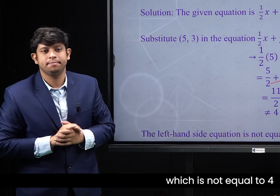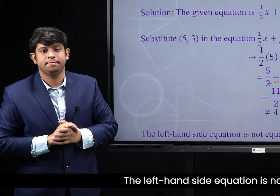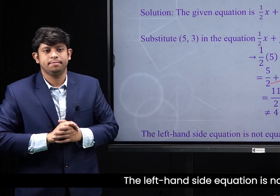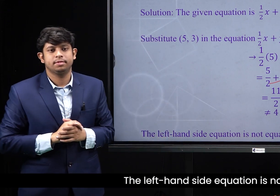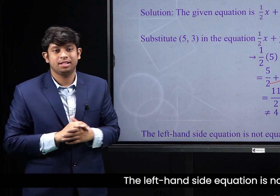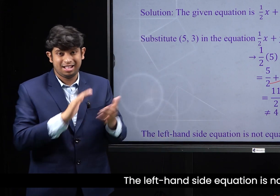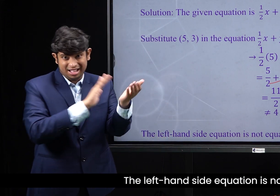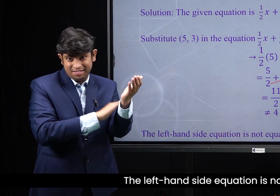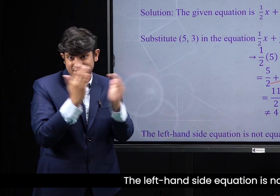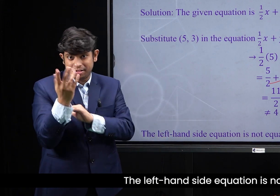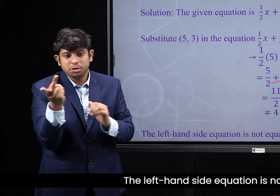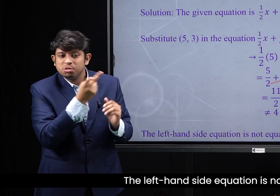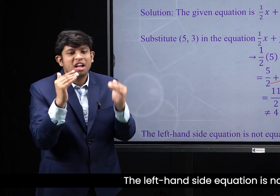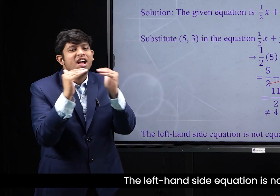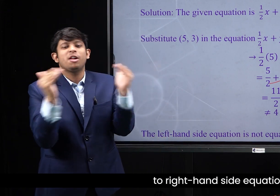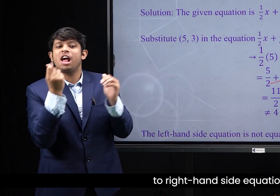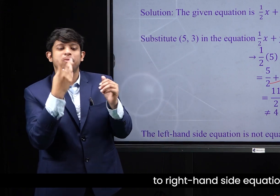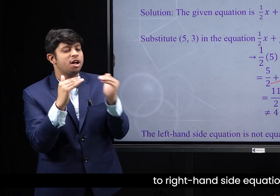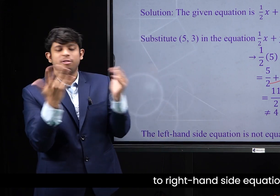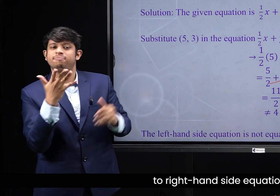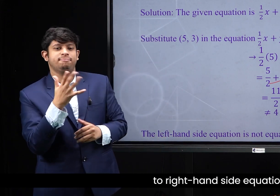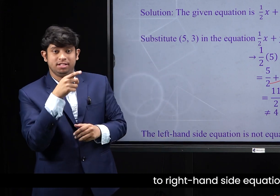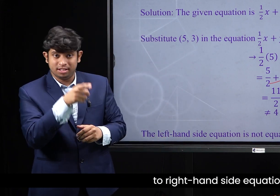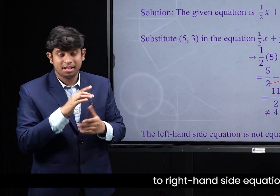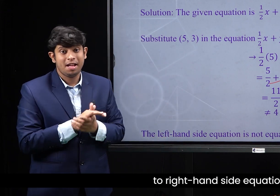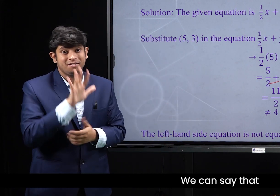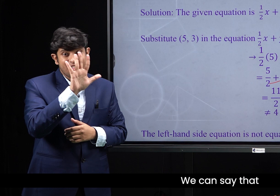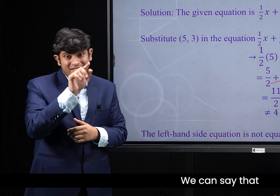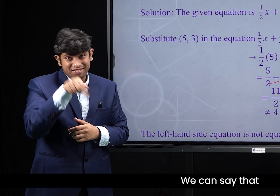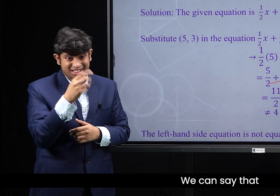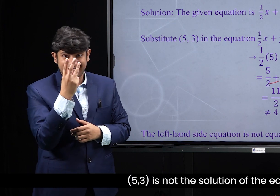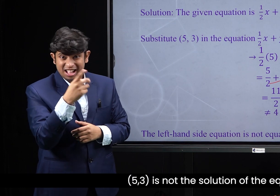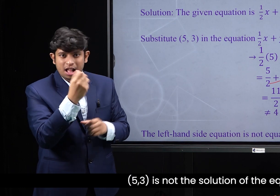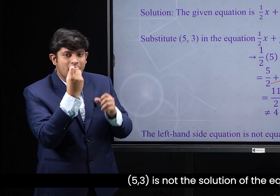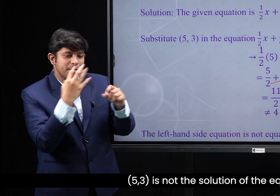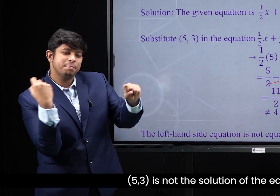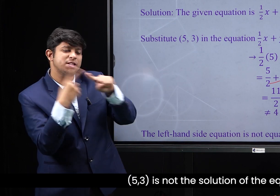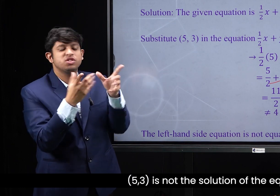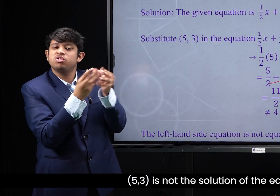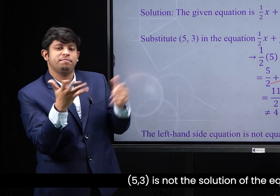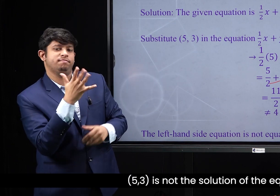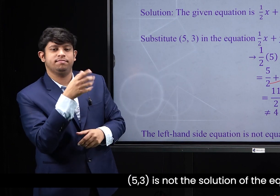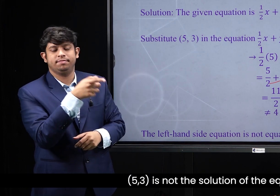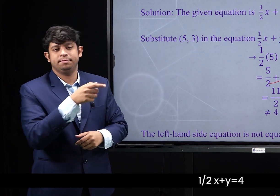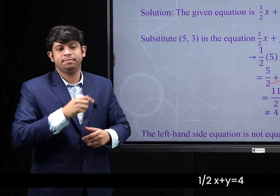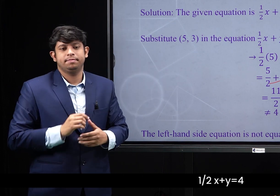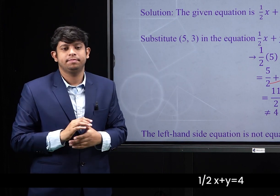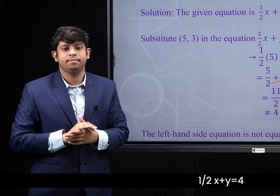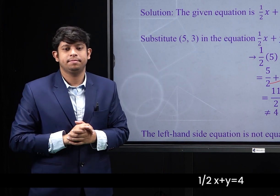The left hand side equation is not equal to right hand side equation. We can say that 5 comma 3 is not the solution of the equation 1 by 2x plus y equal